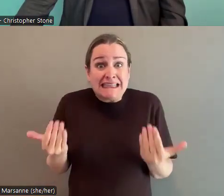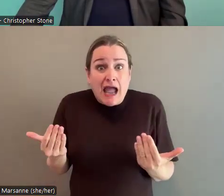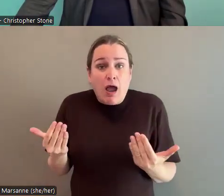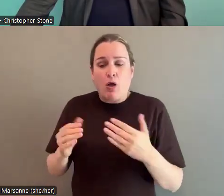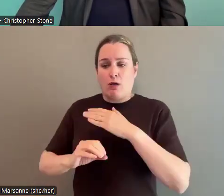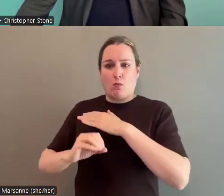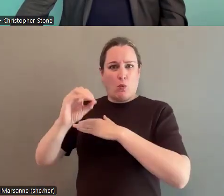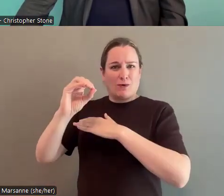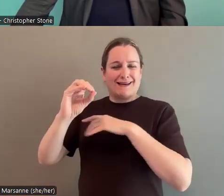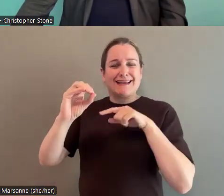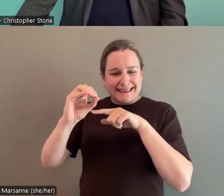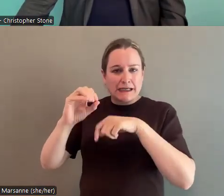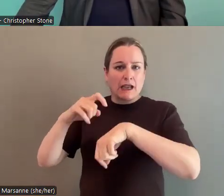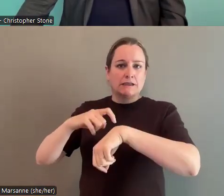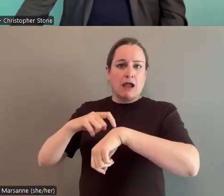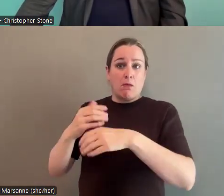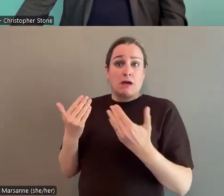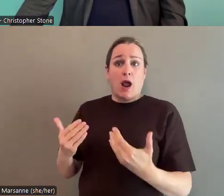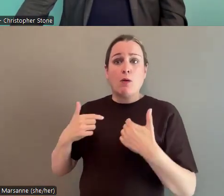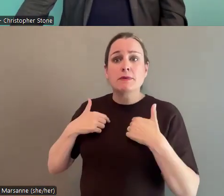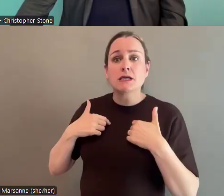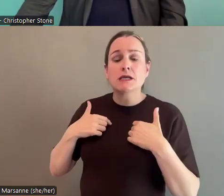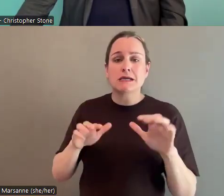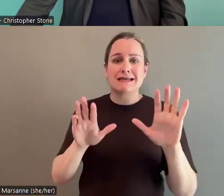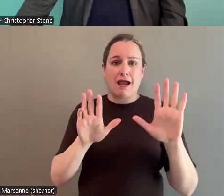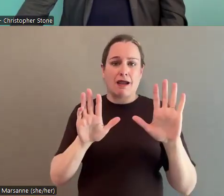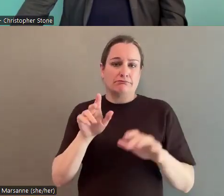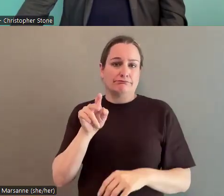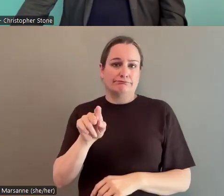is 9:30 in the morning. So